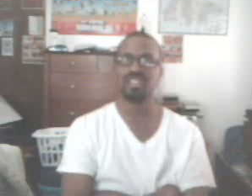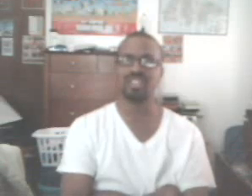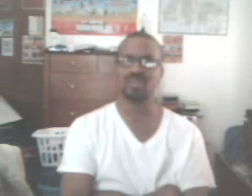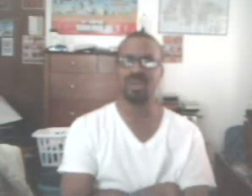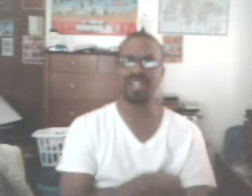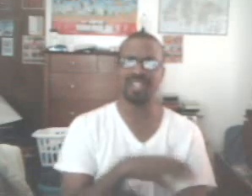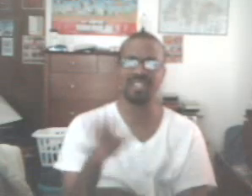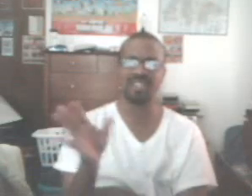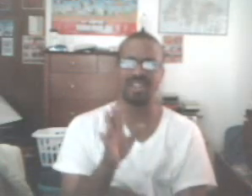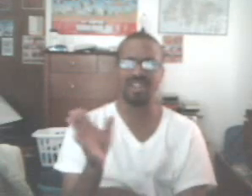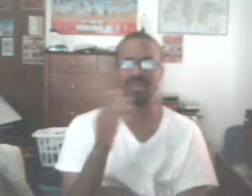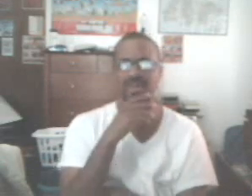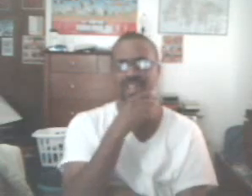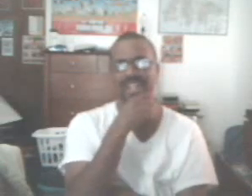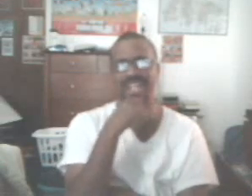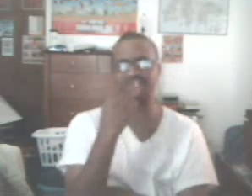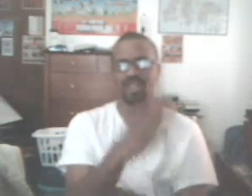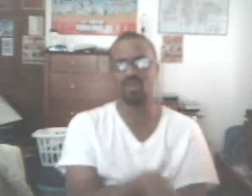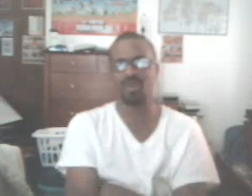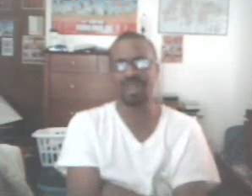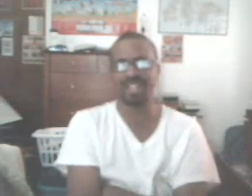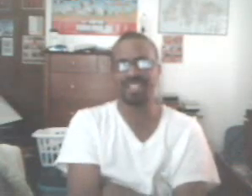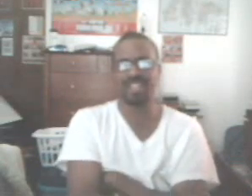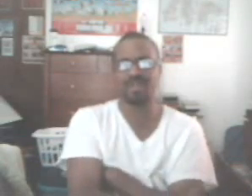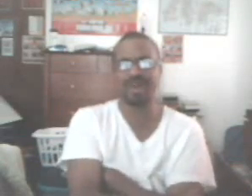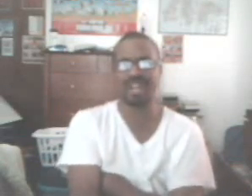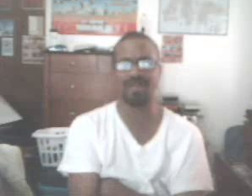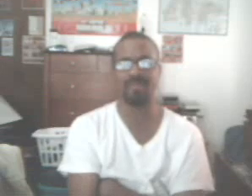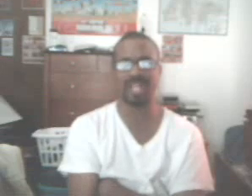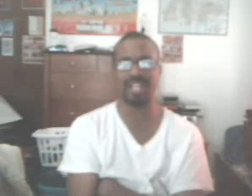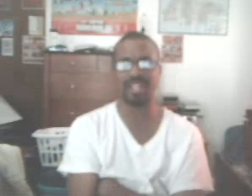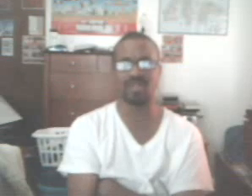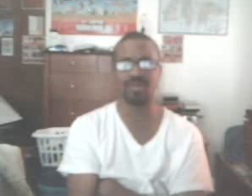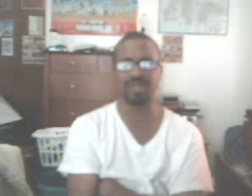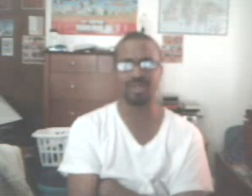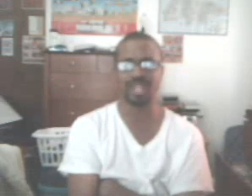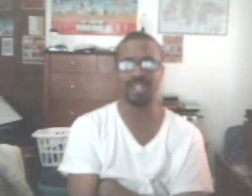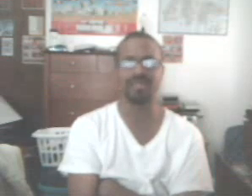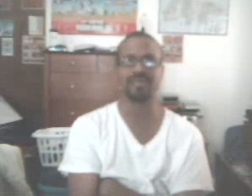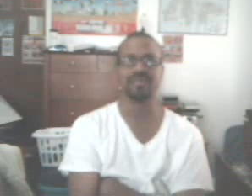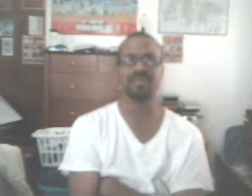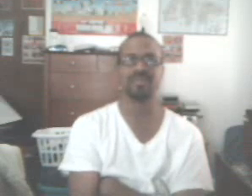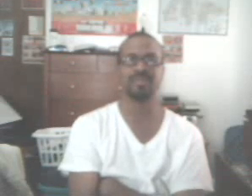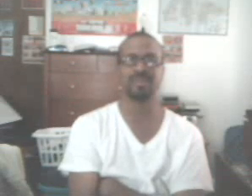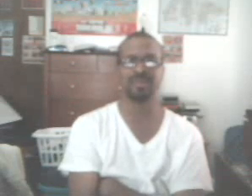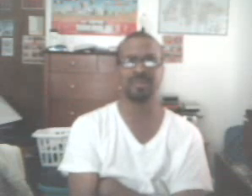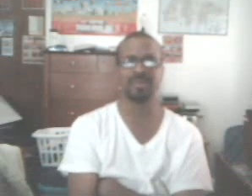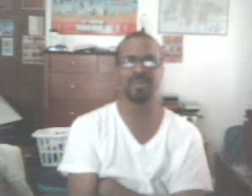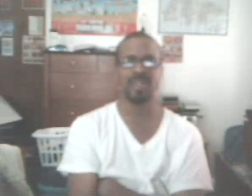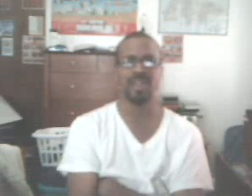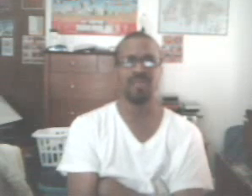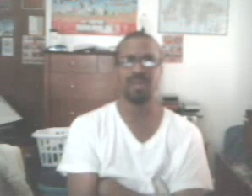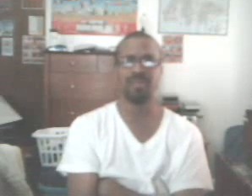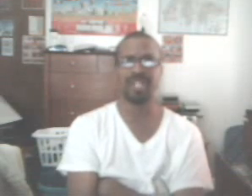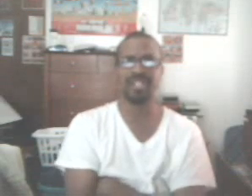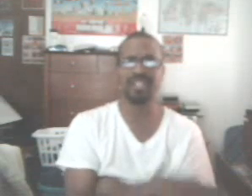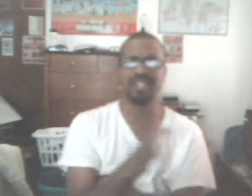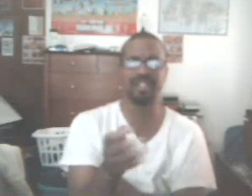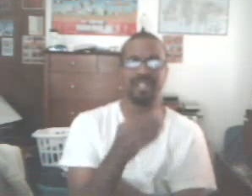just as well as last year we had to say goodbye to Ben Ingram, okay? But Ben didn't